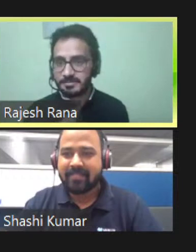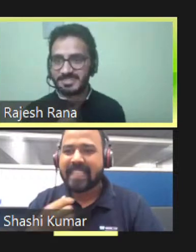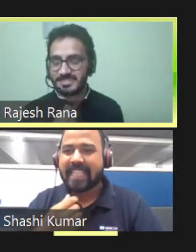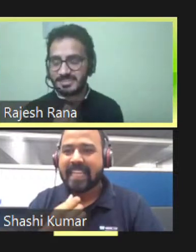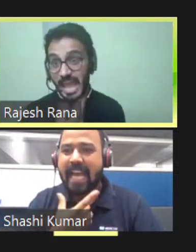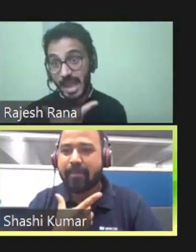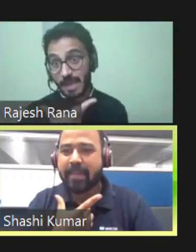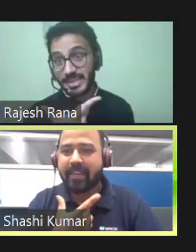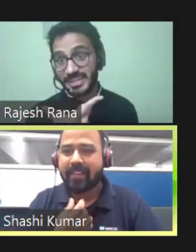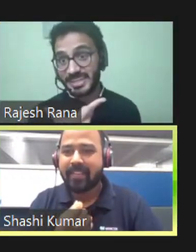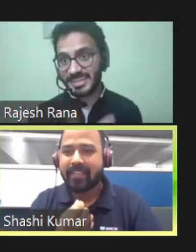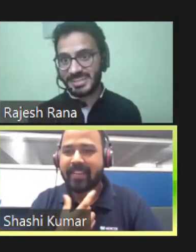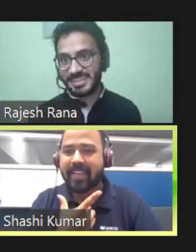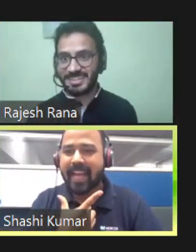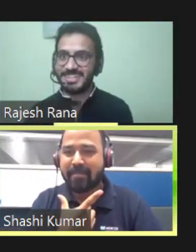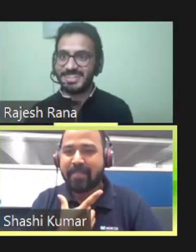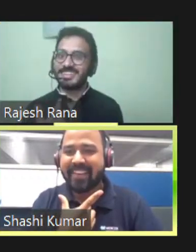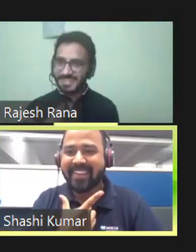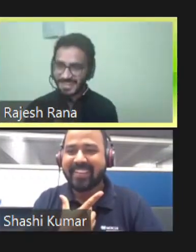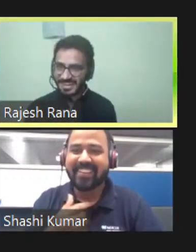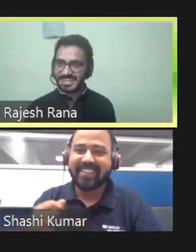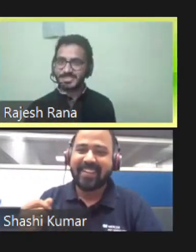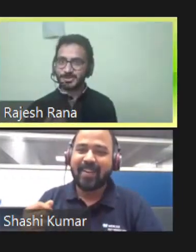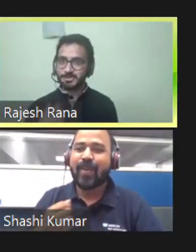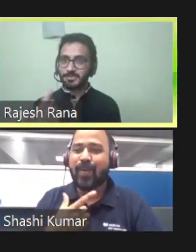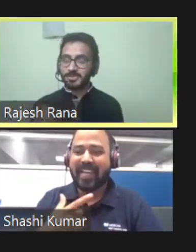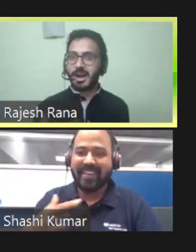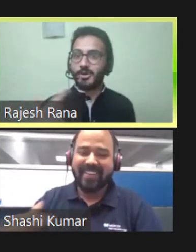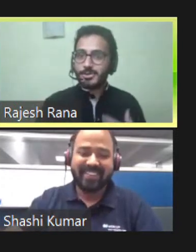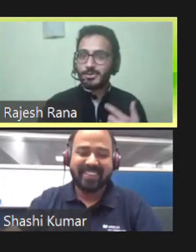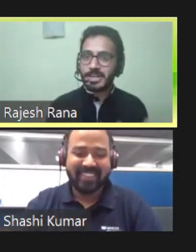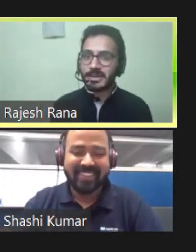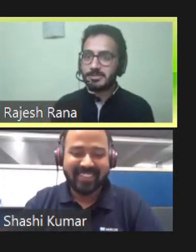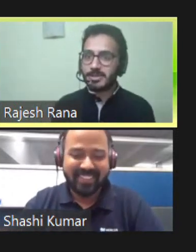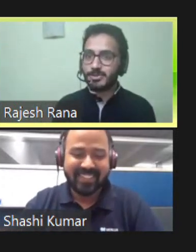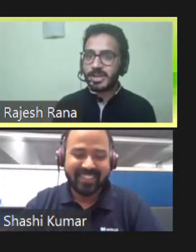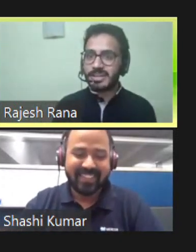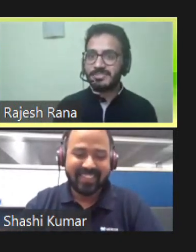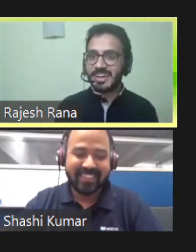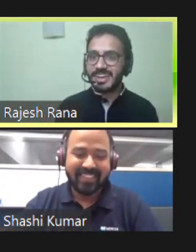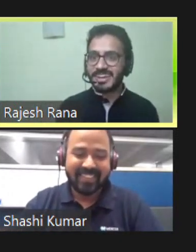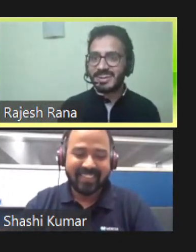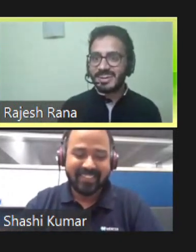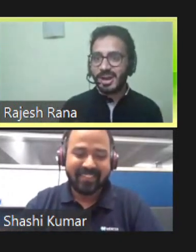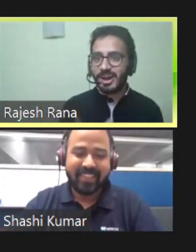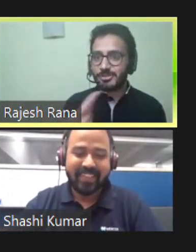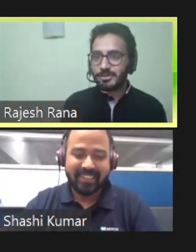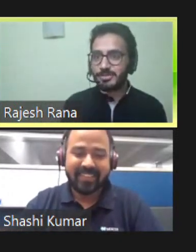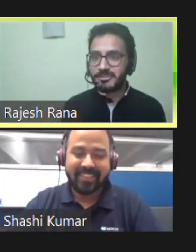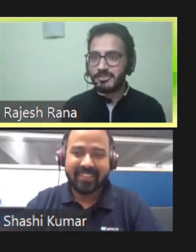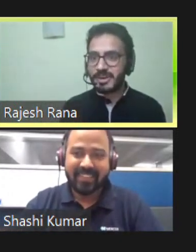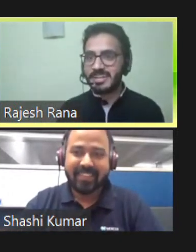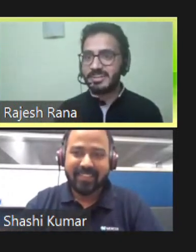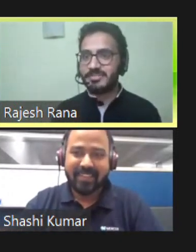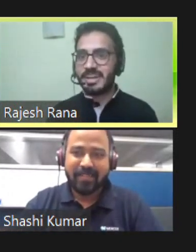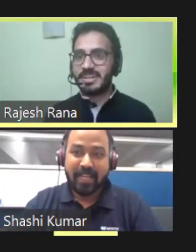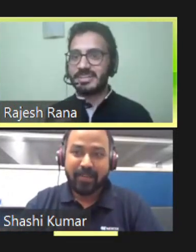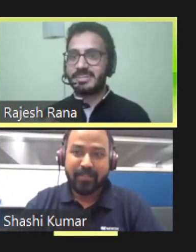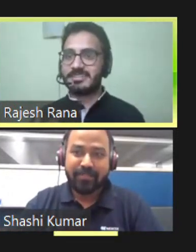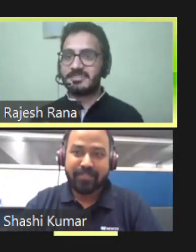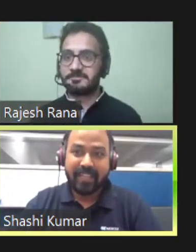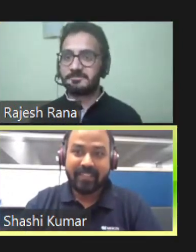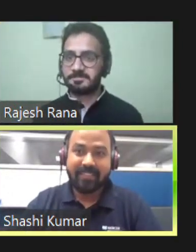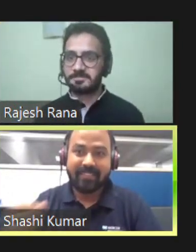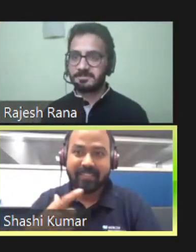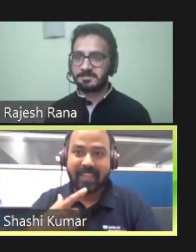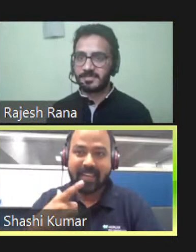You are saying happy. Right. Okay. So how you able to identify? How you able to identify? By